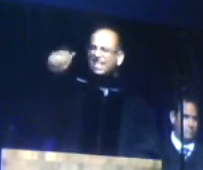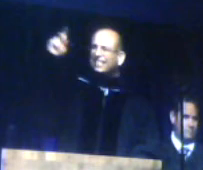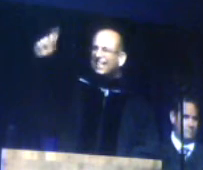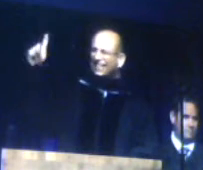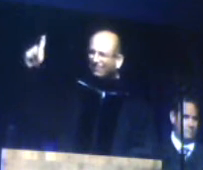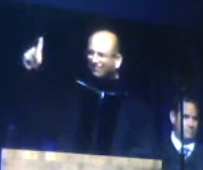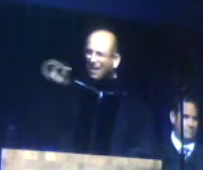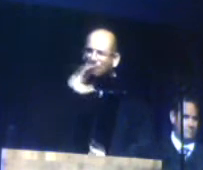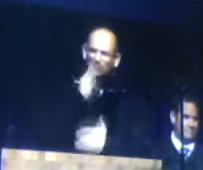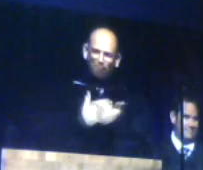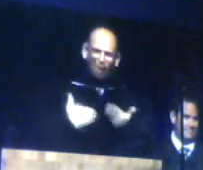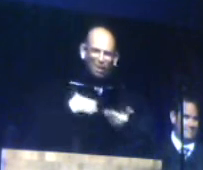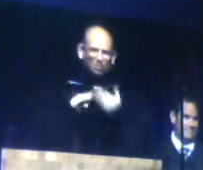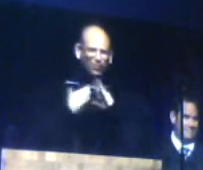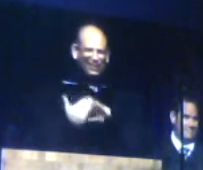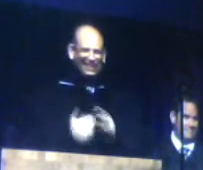Alone, which you should not be.